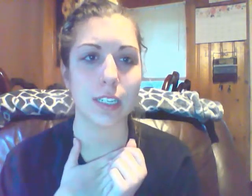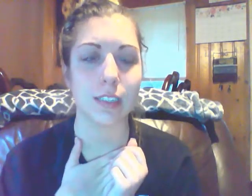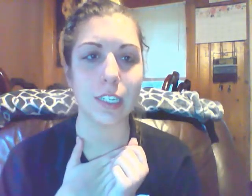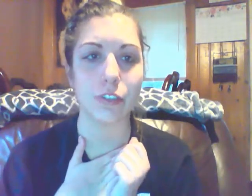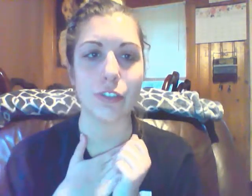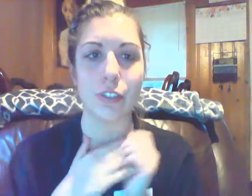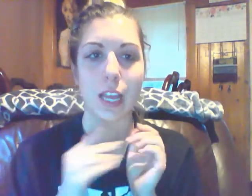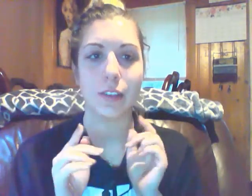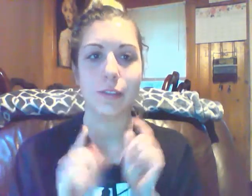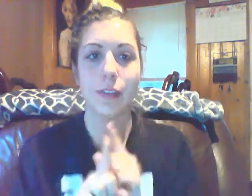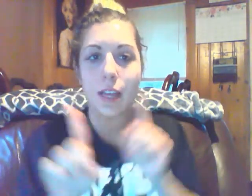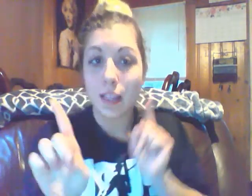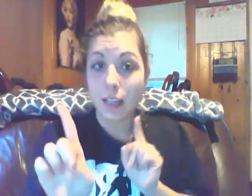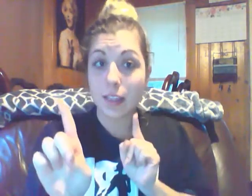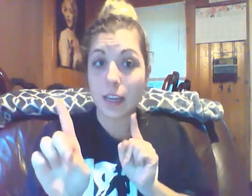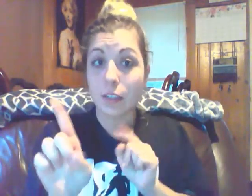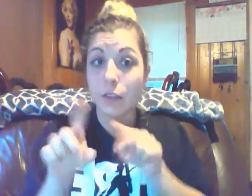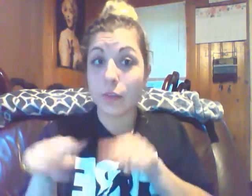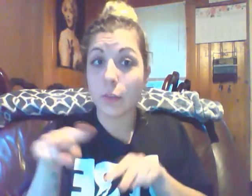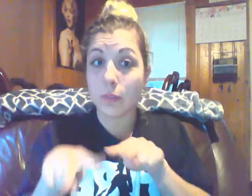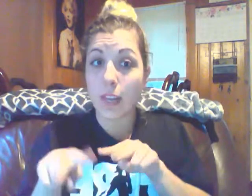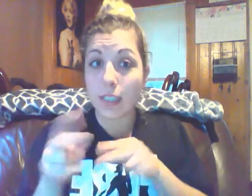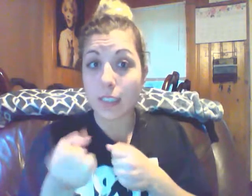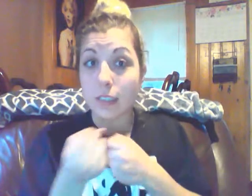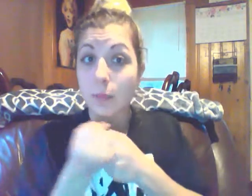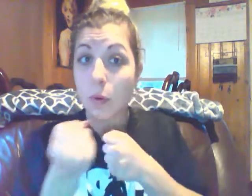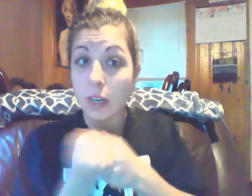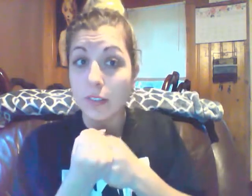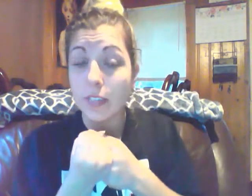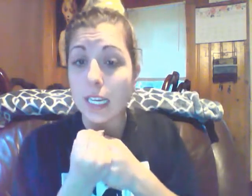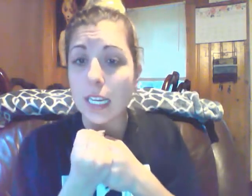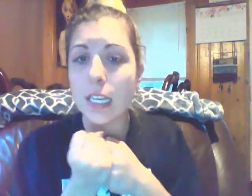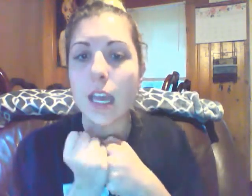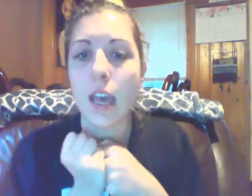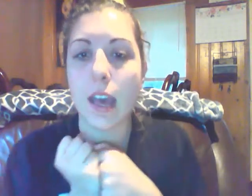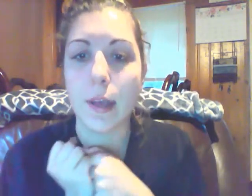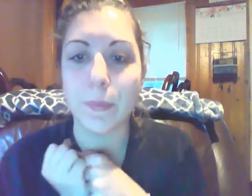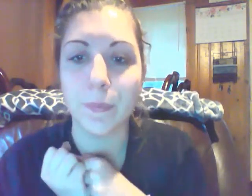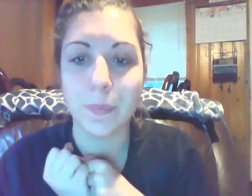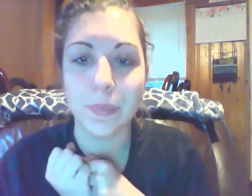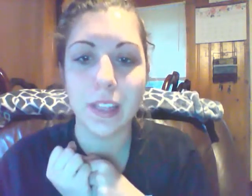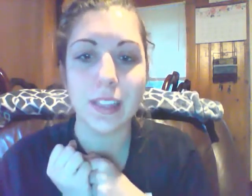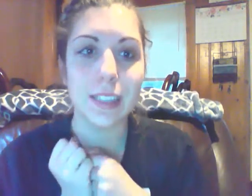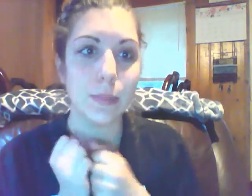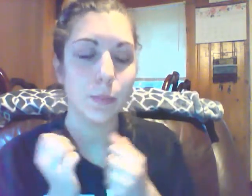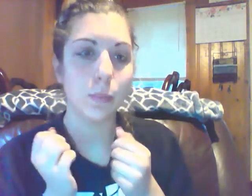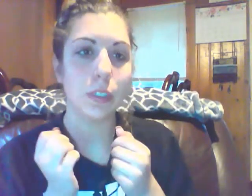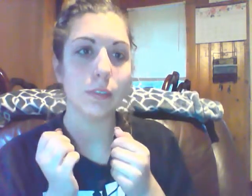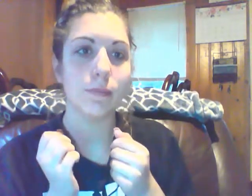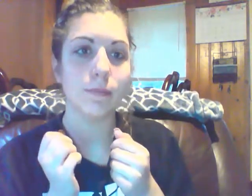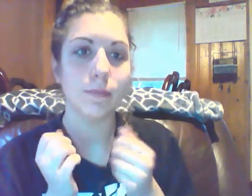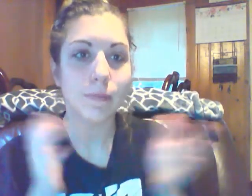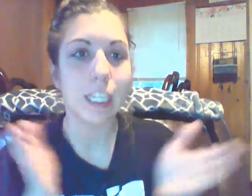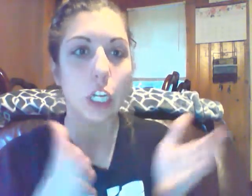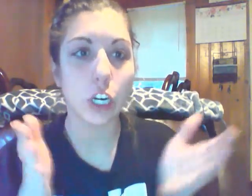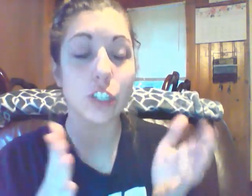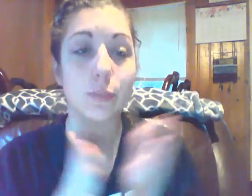and teachers are just kind of there to supervise and then support if needed. This will encourage and